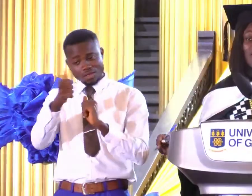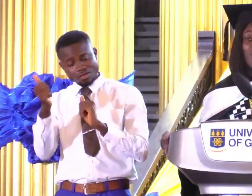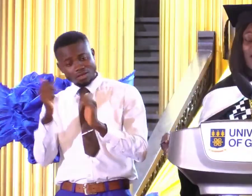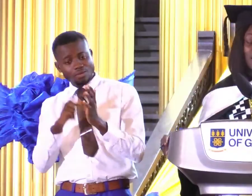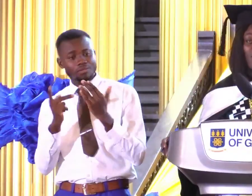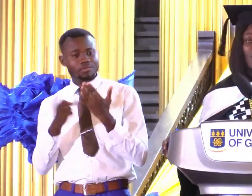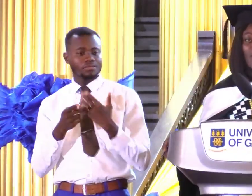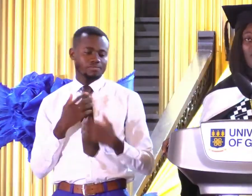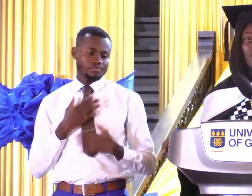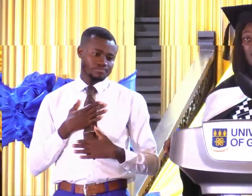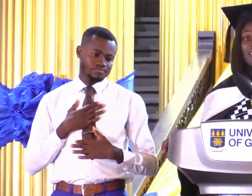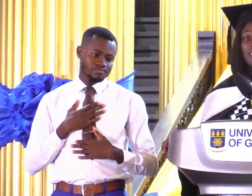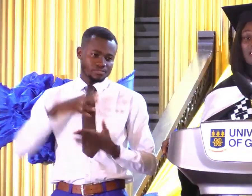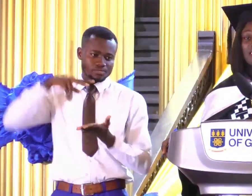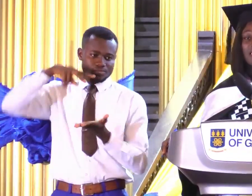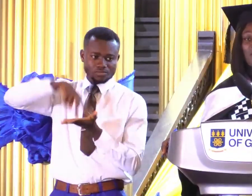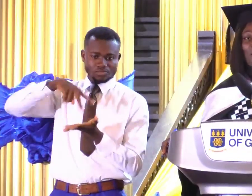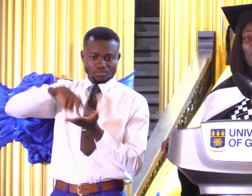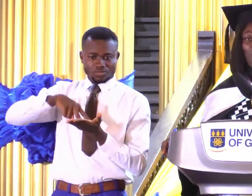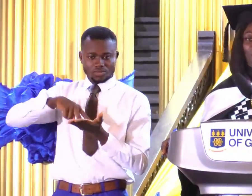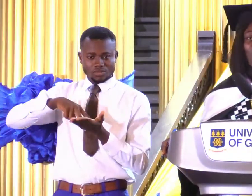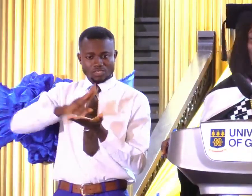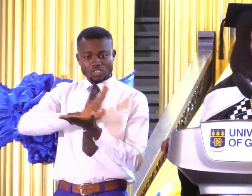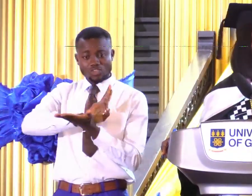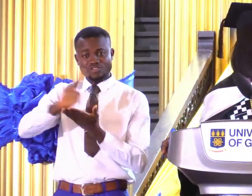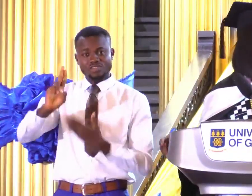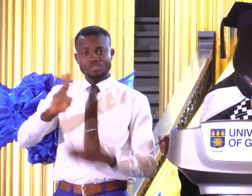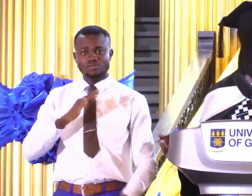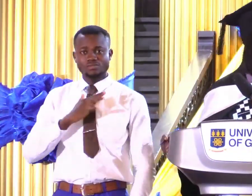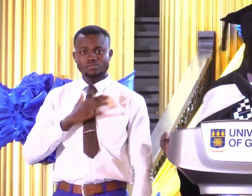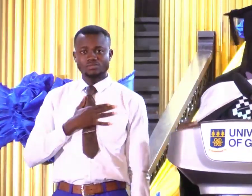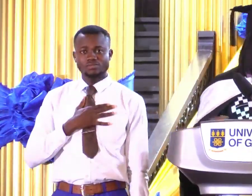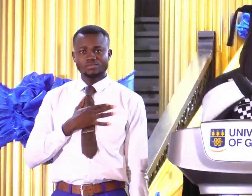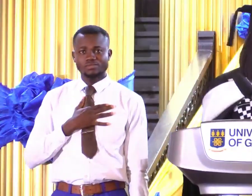Kindly rise for the university anthem.